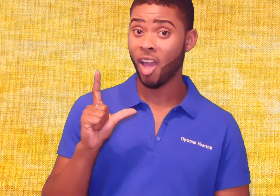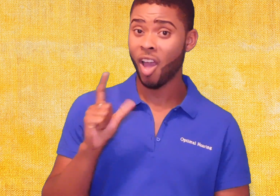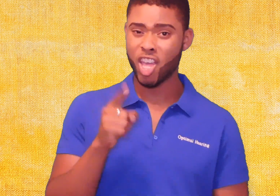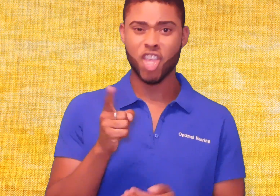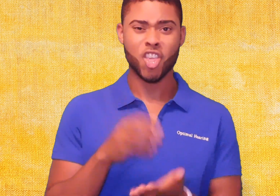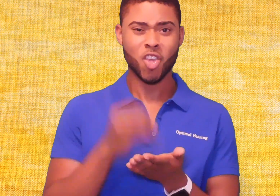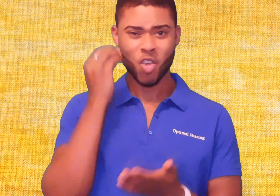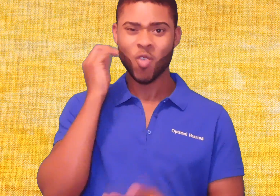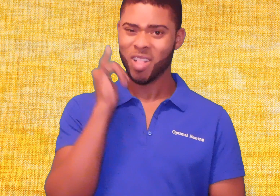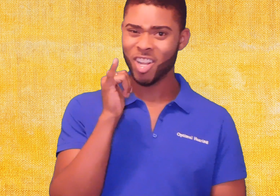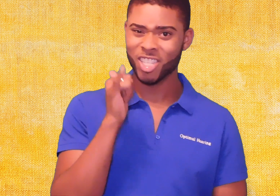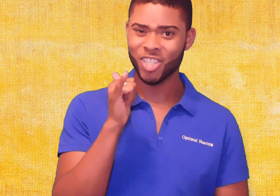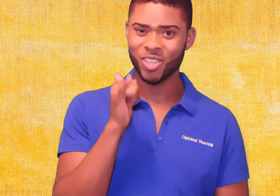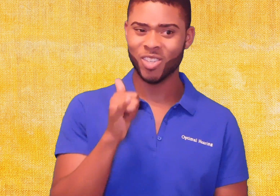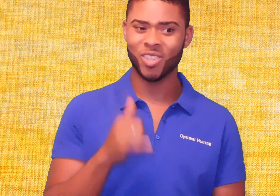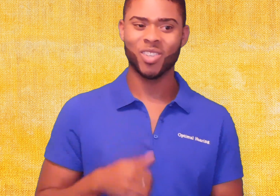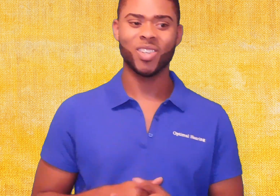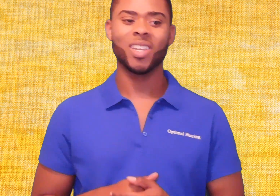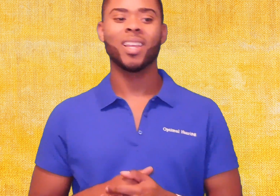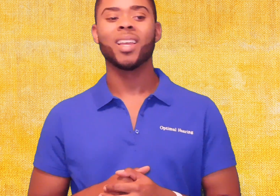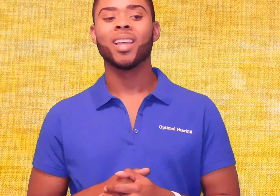You can learn ASL too.